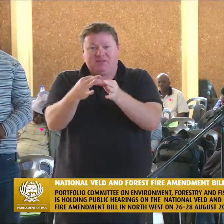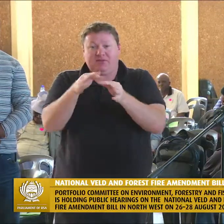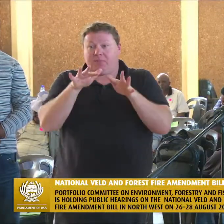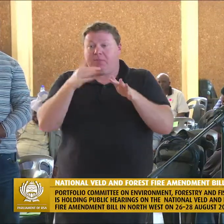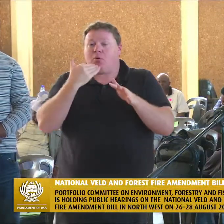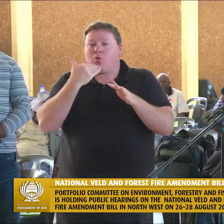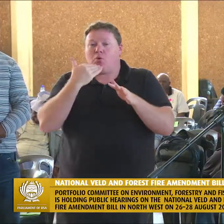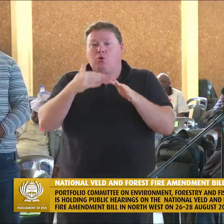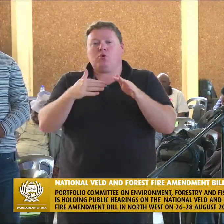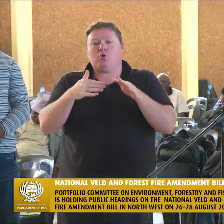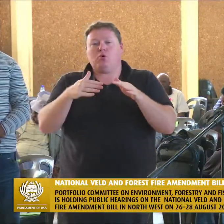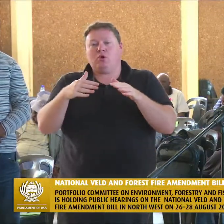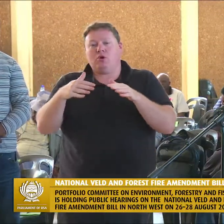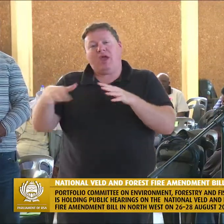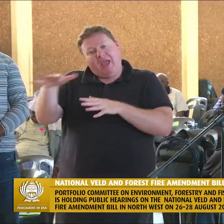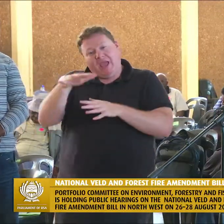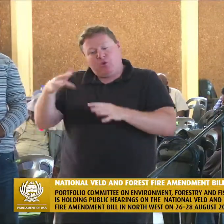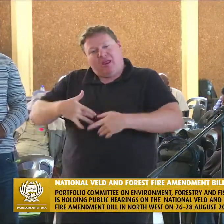level